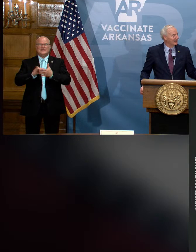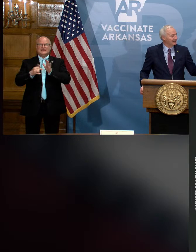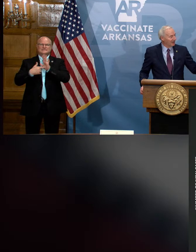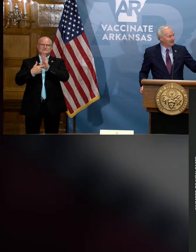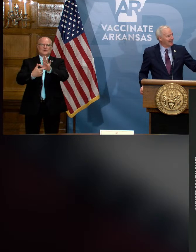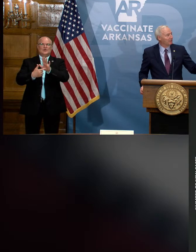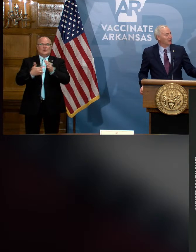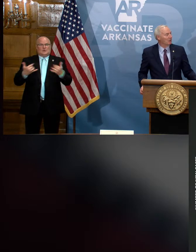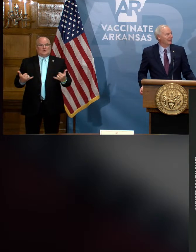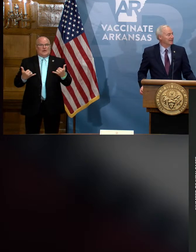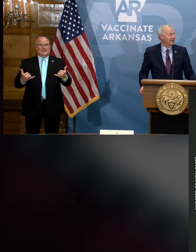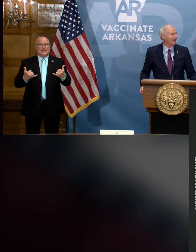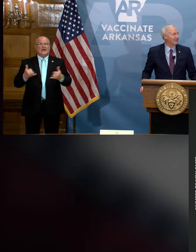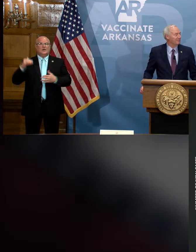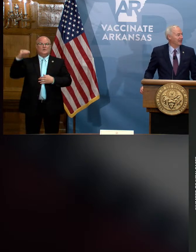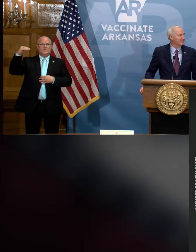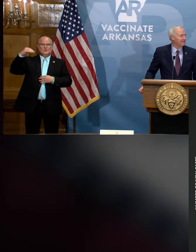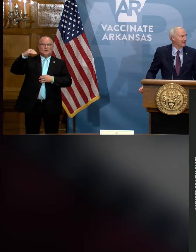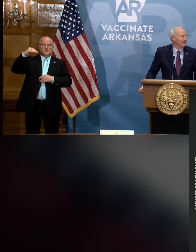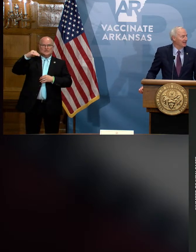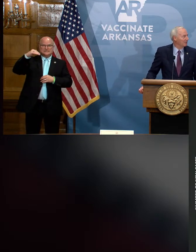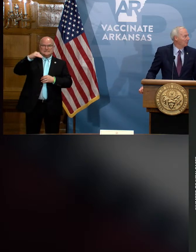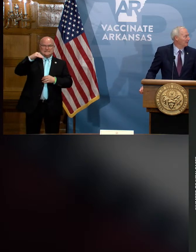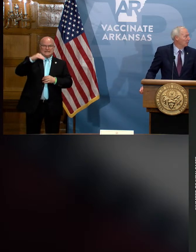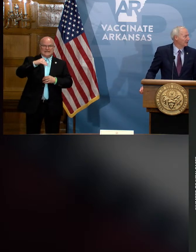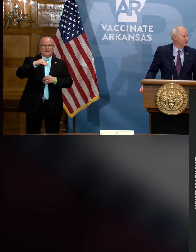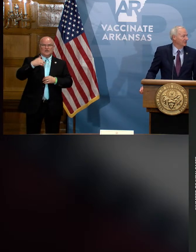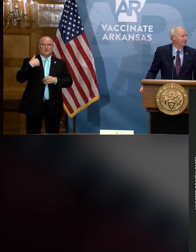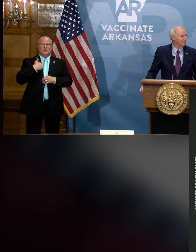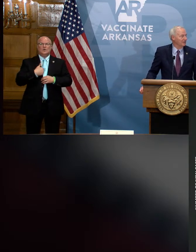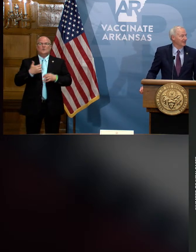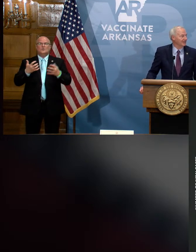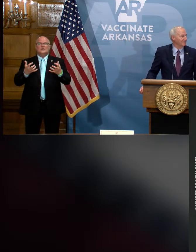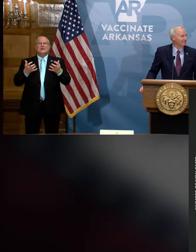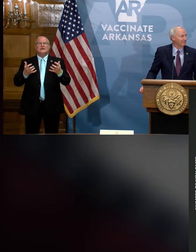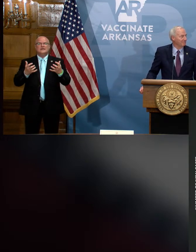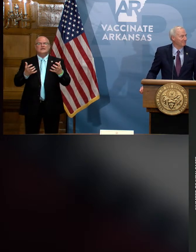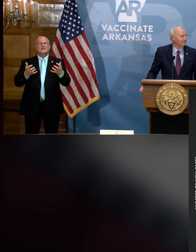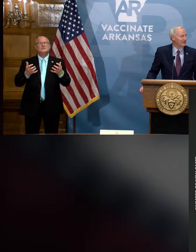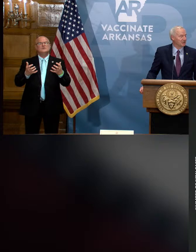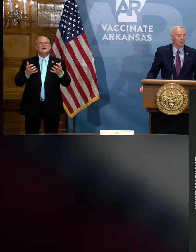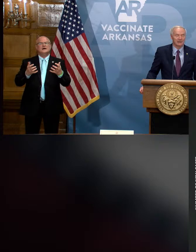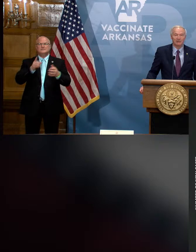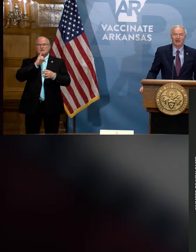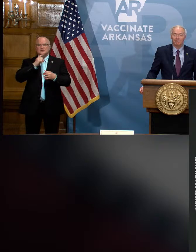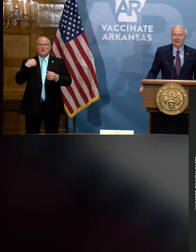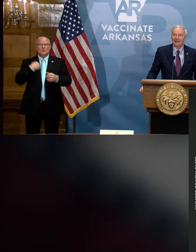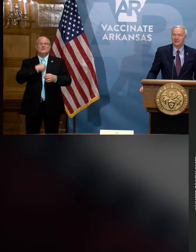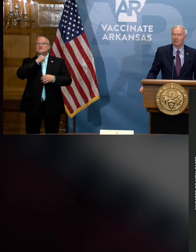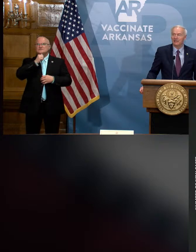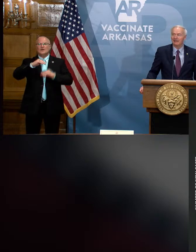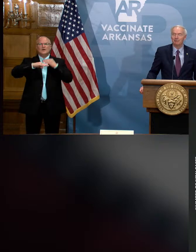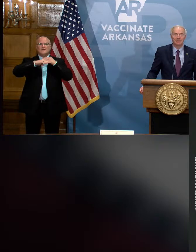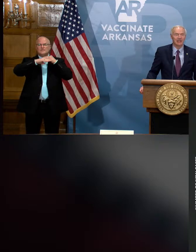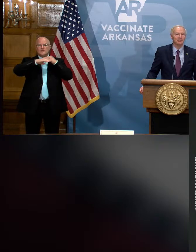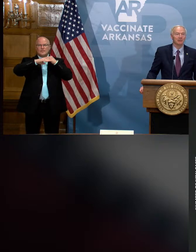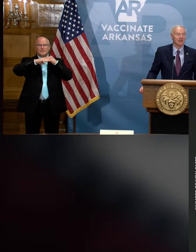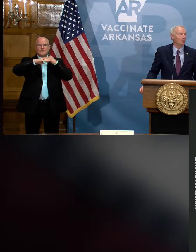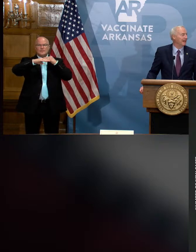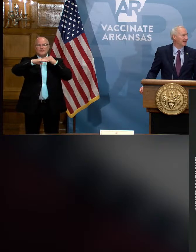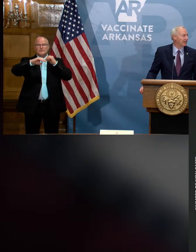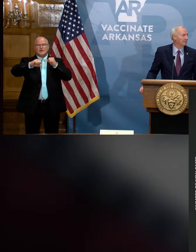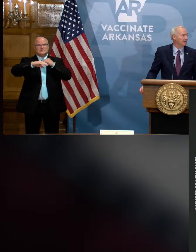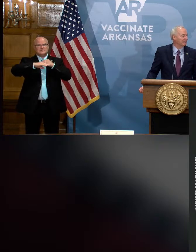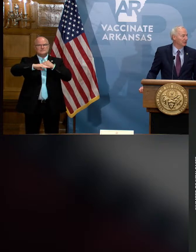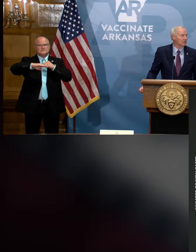point. Right now we're going down, but we want to make sure we do not plateau and have the potential